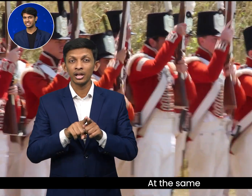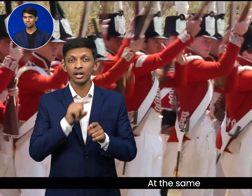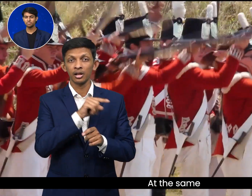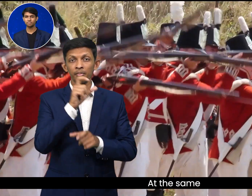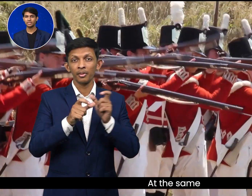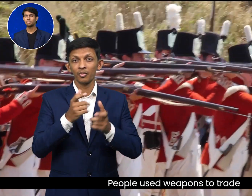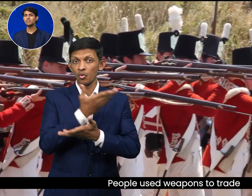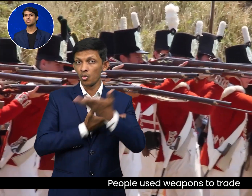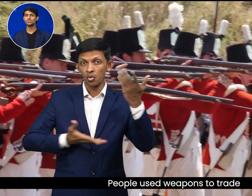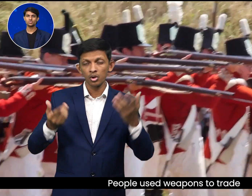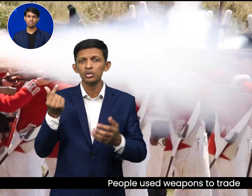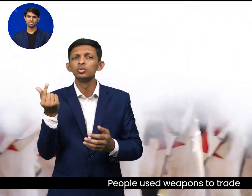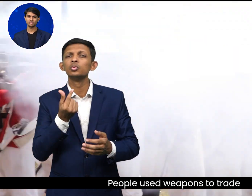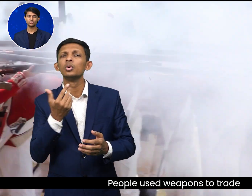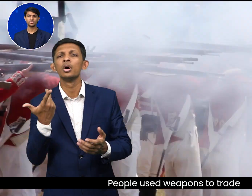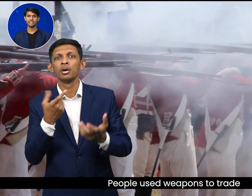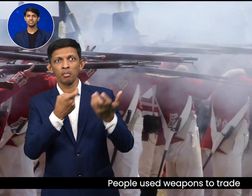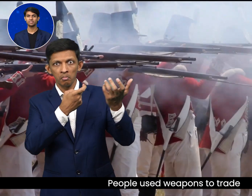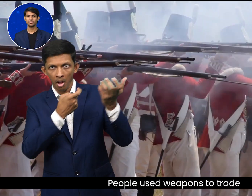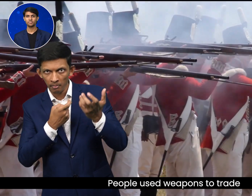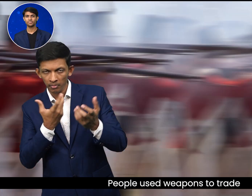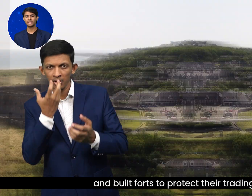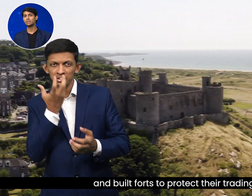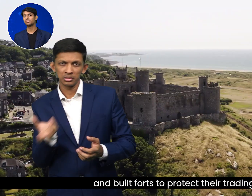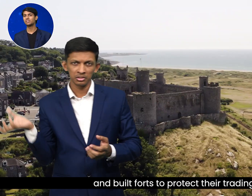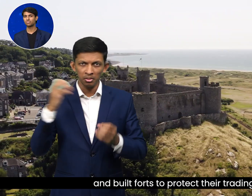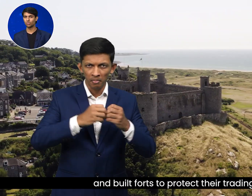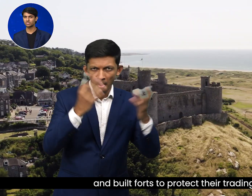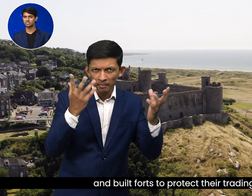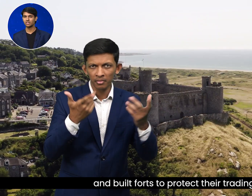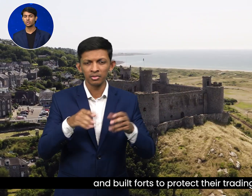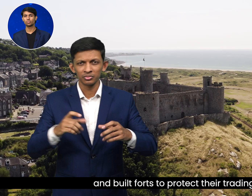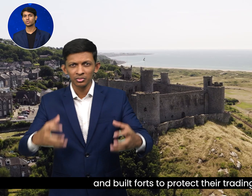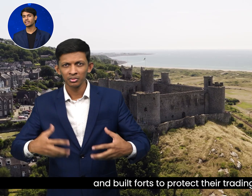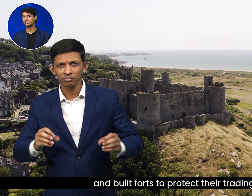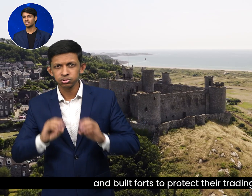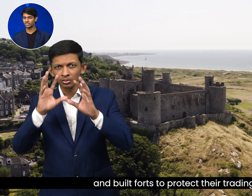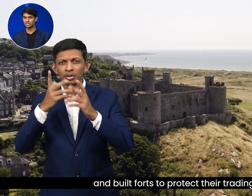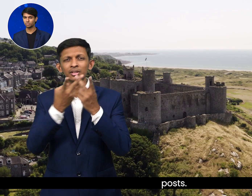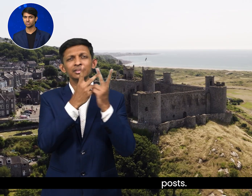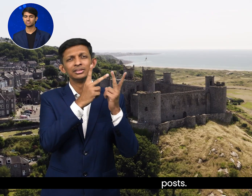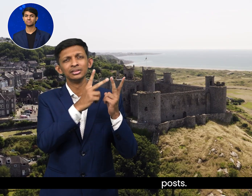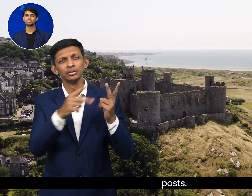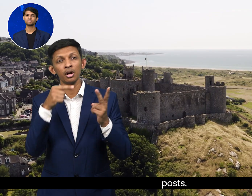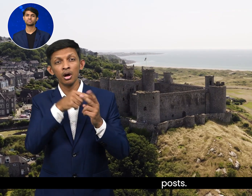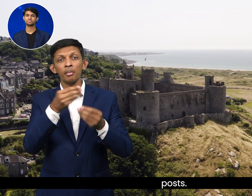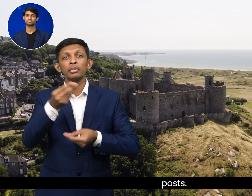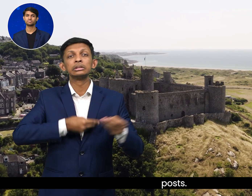At the same, people used weapons to trade and built forts to protect their trading